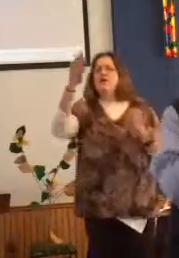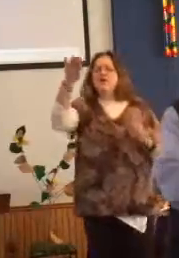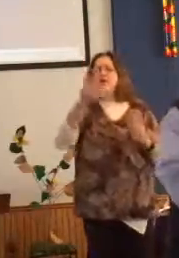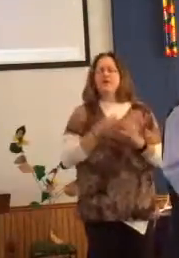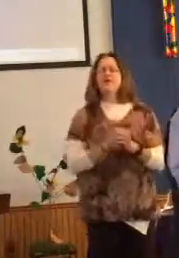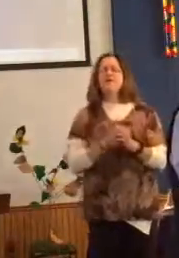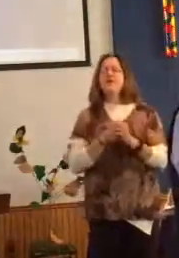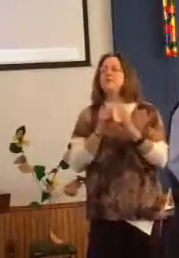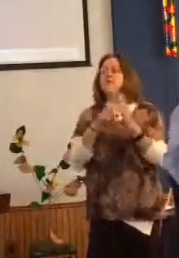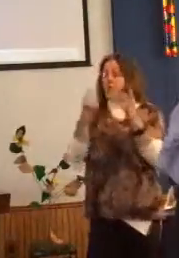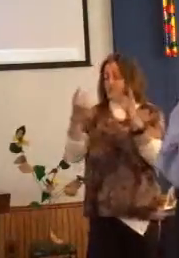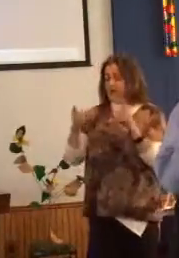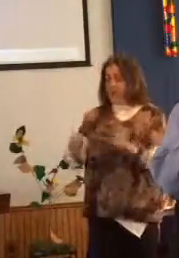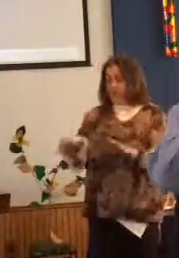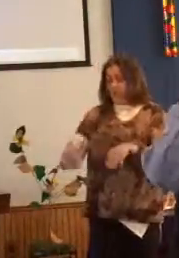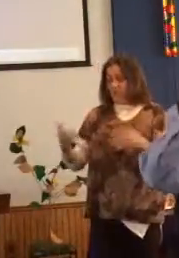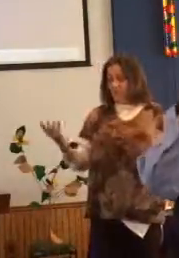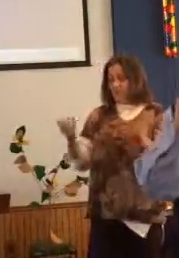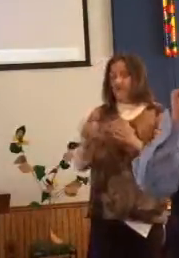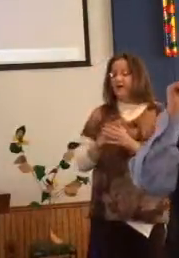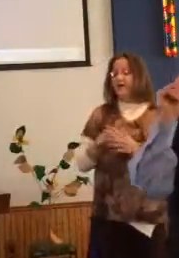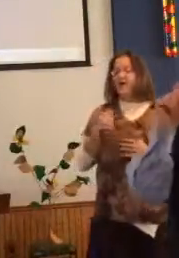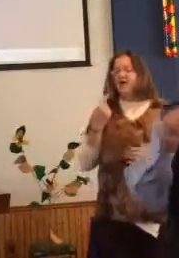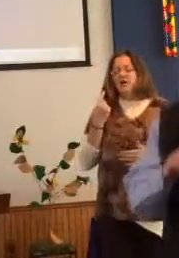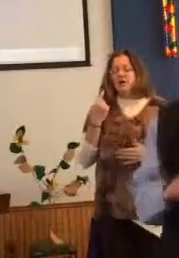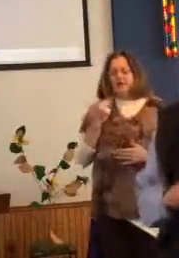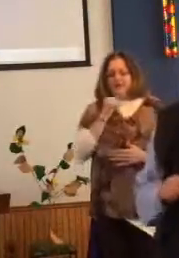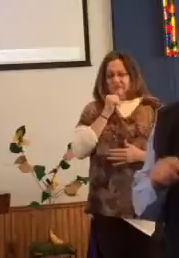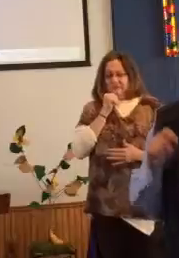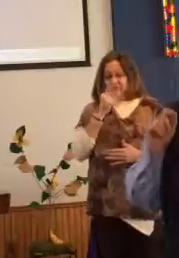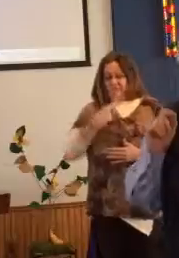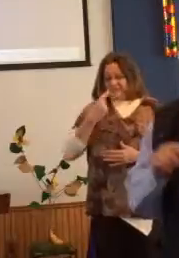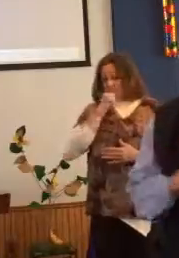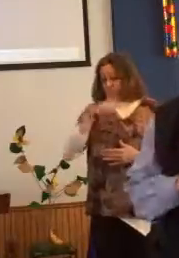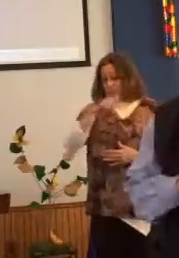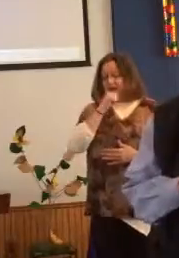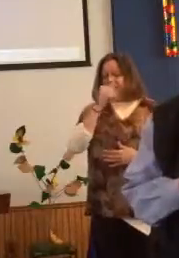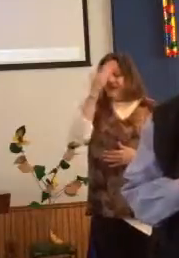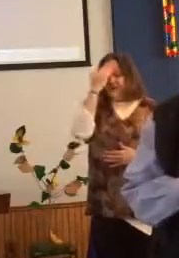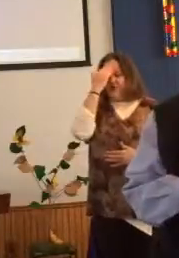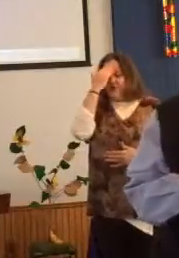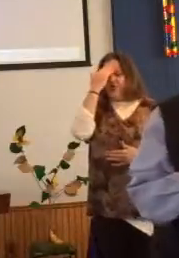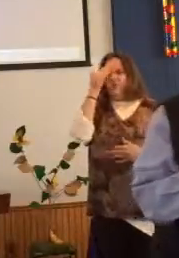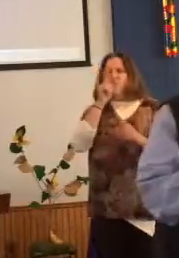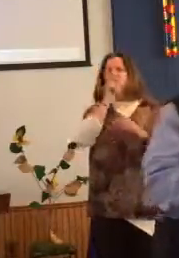The wonderful thing was that we didn't know the destination when we started.